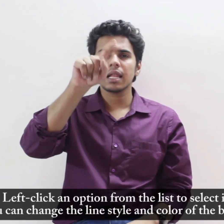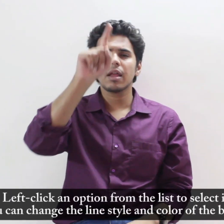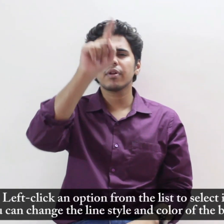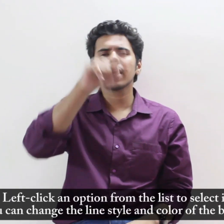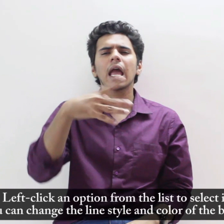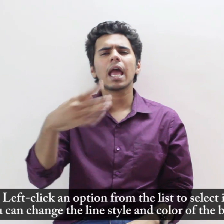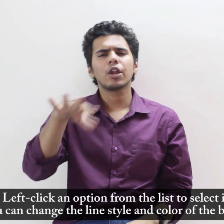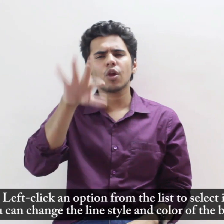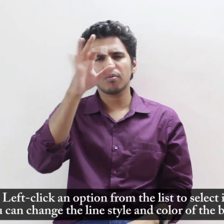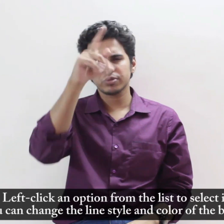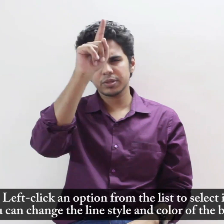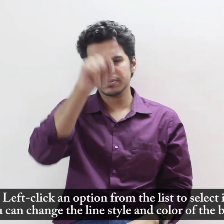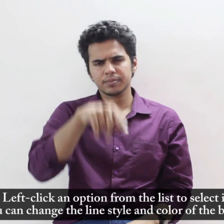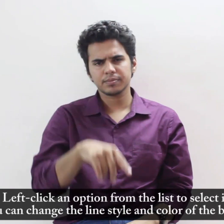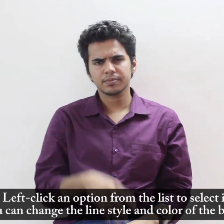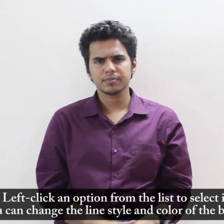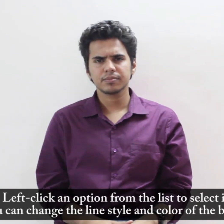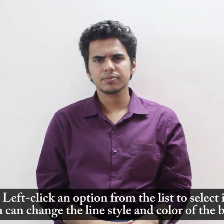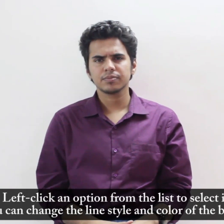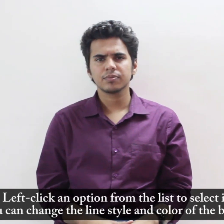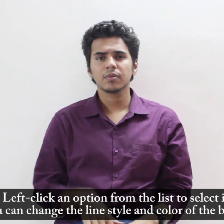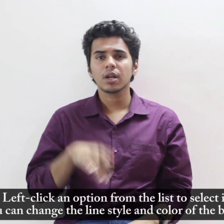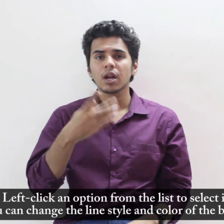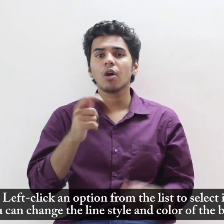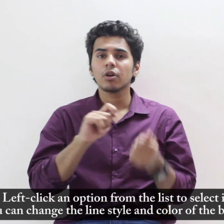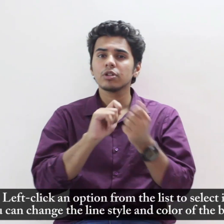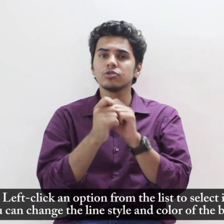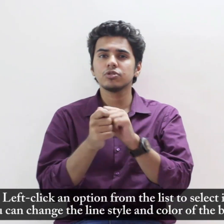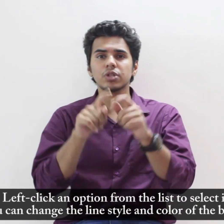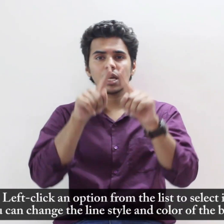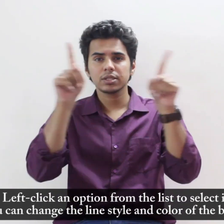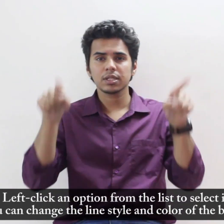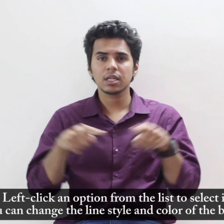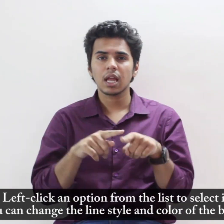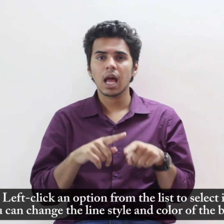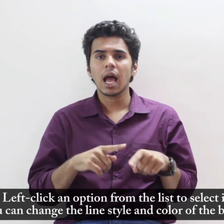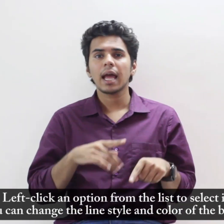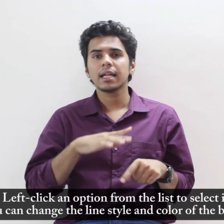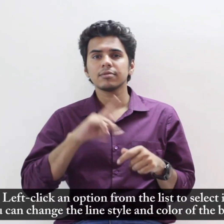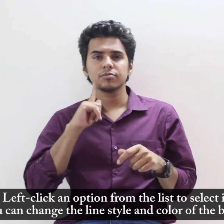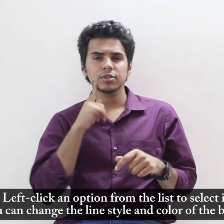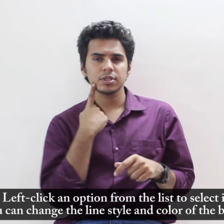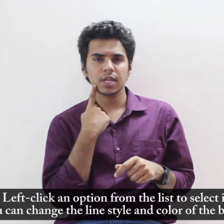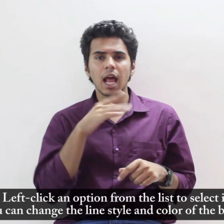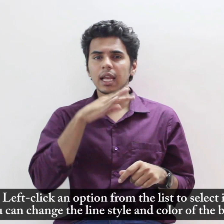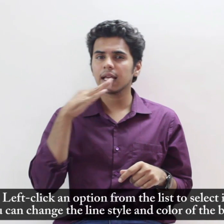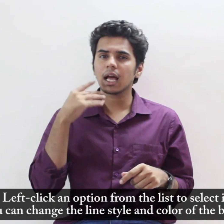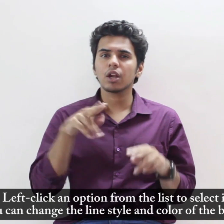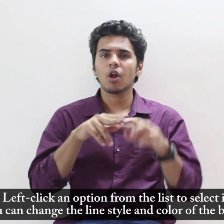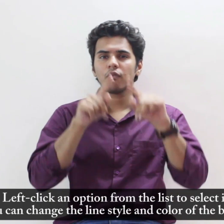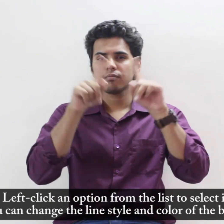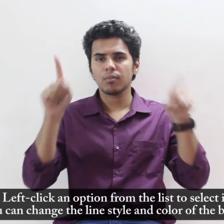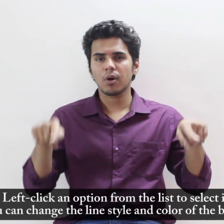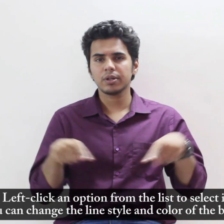Step 3. Left-click an option from the list to select it. You can change the line style and color of the border.